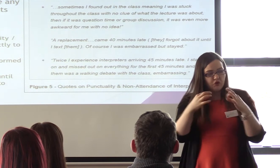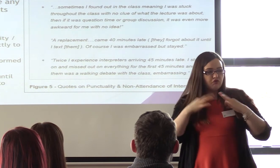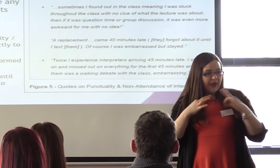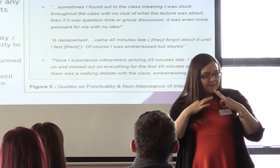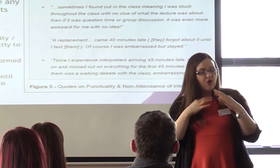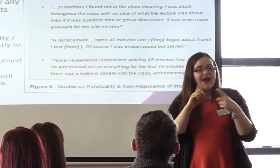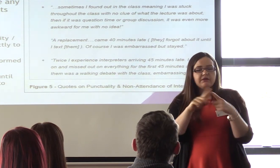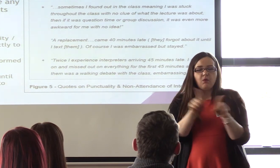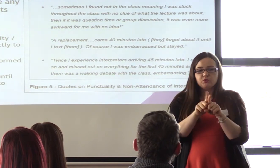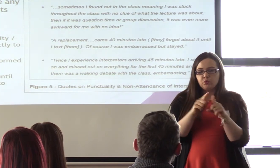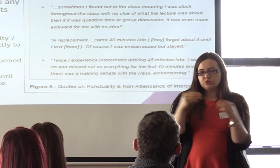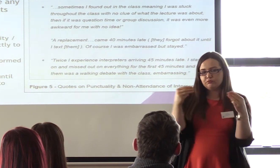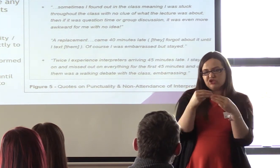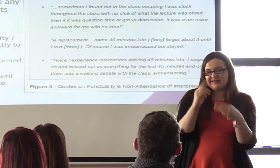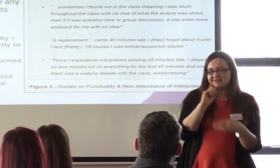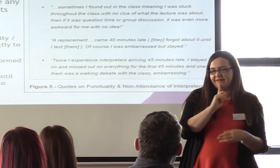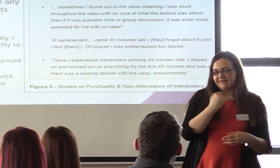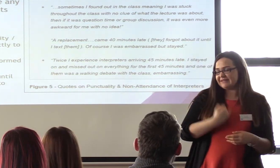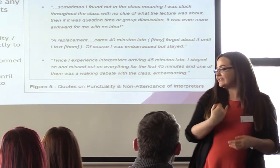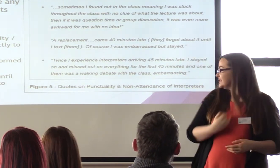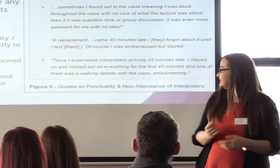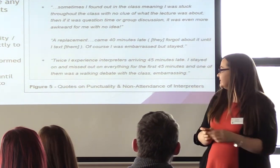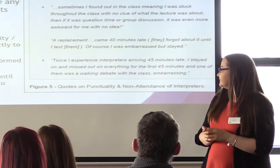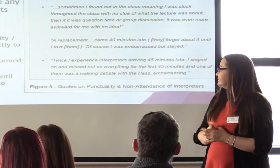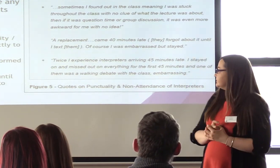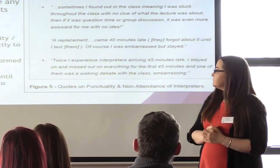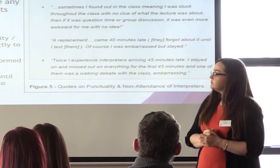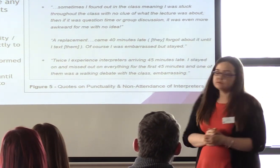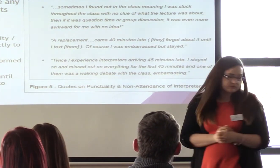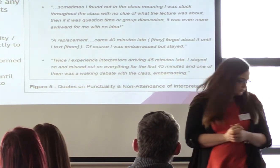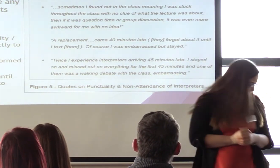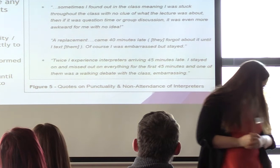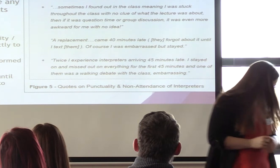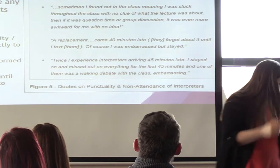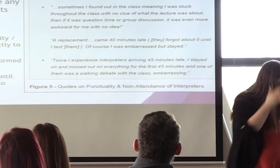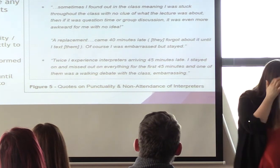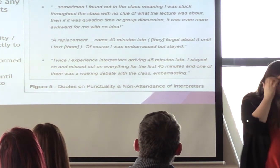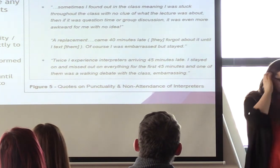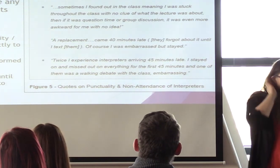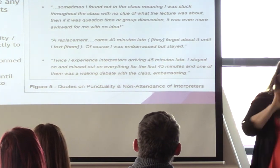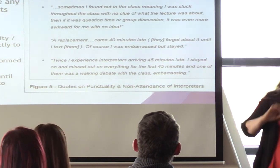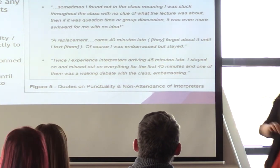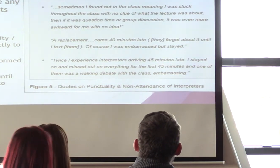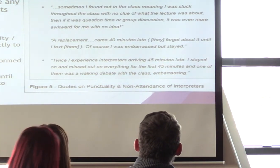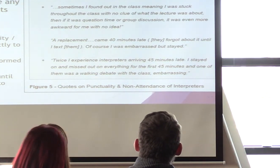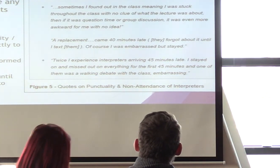suppose their grammar wasn't, correct, and so I had to just make some tweaks to them. So that's what those asterisks are.